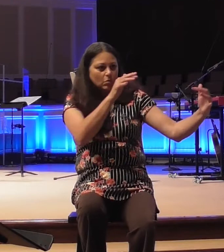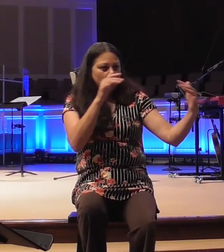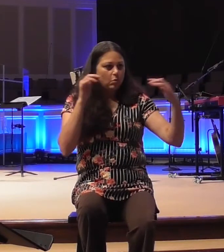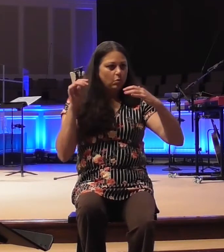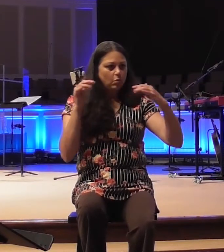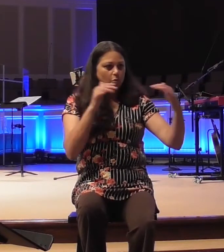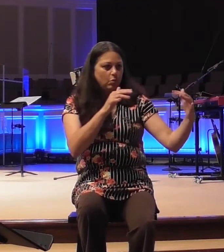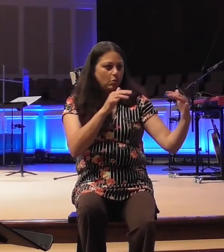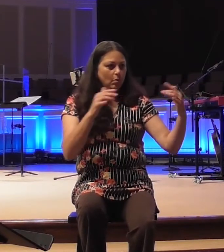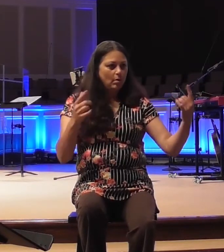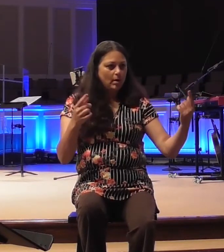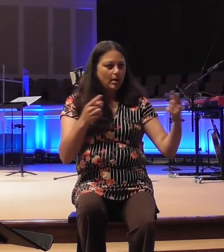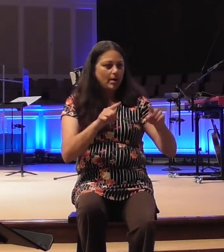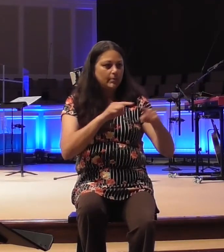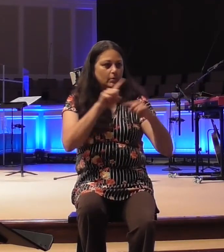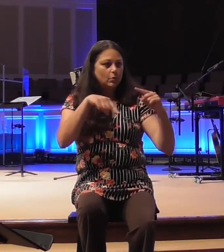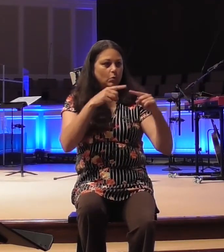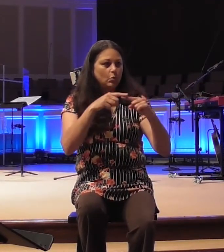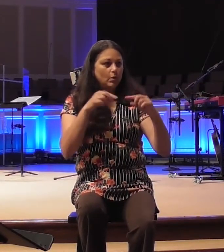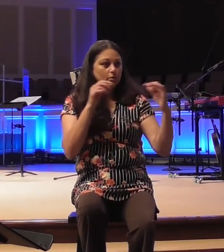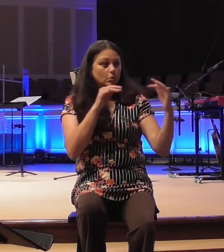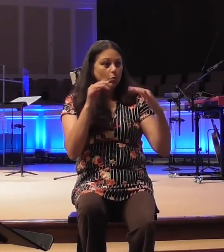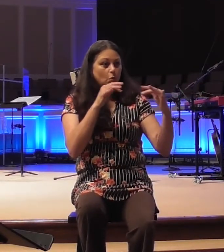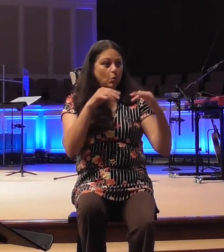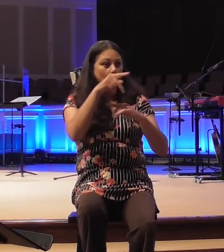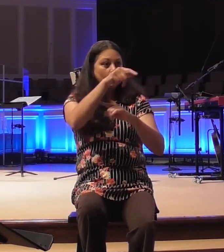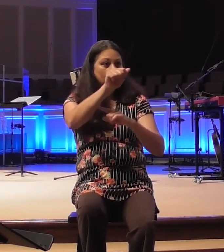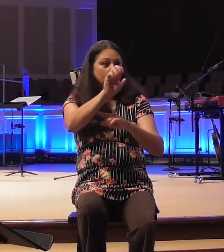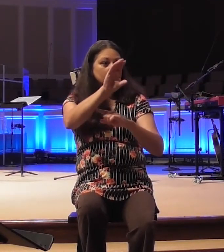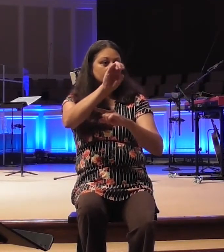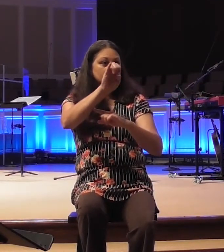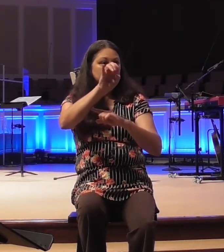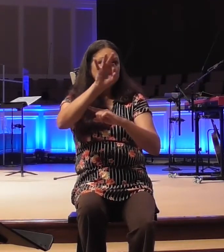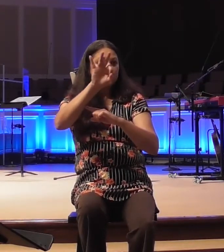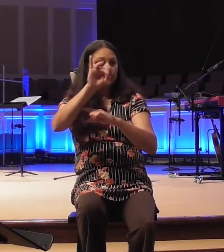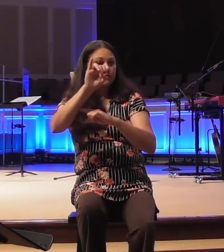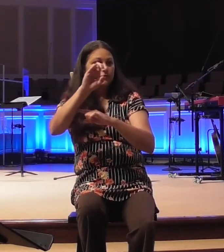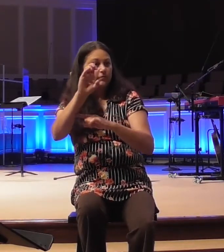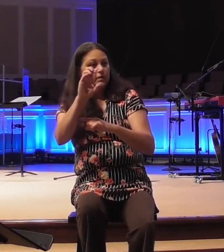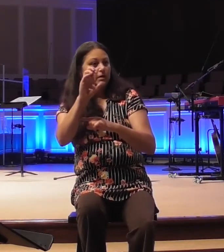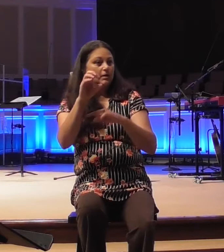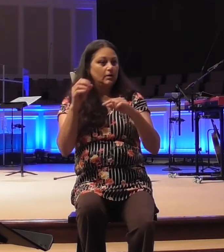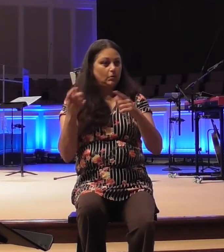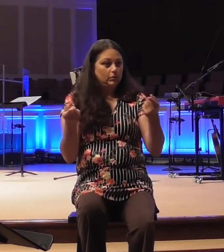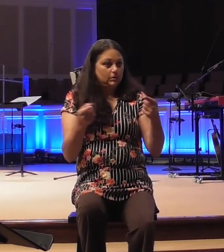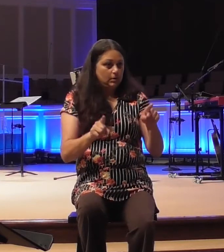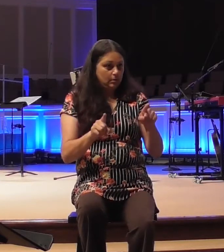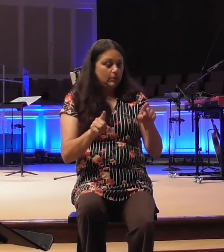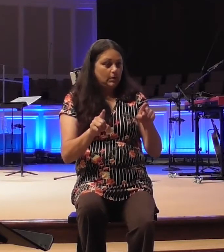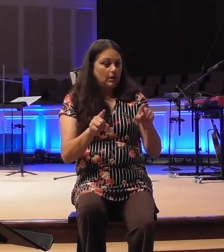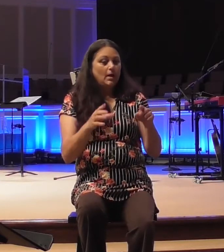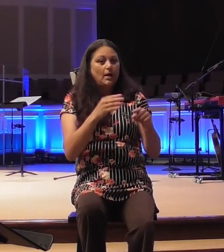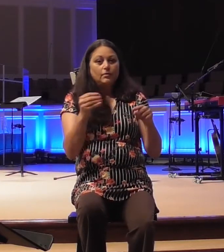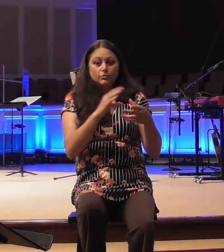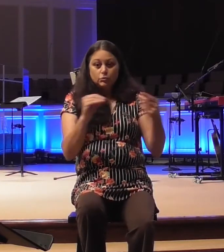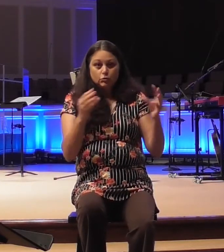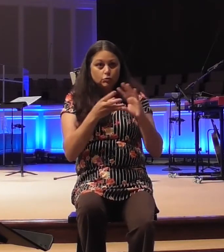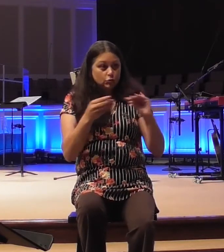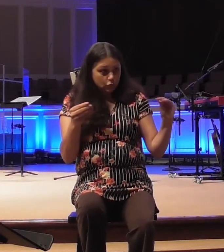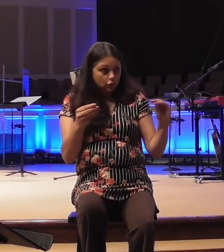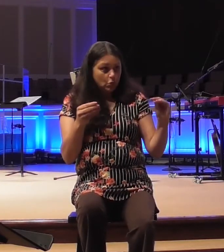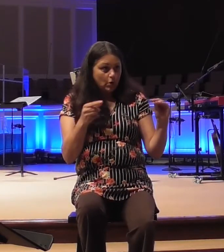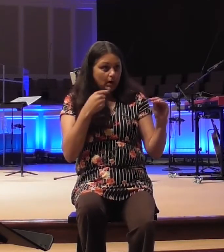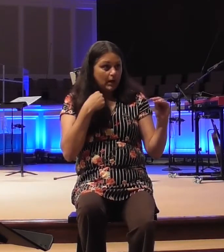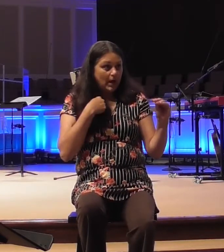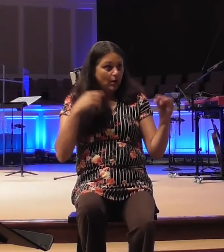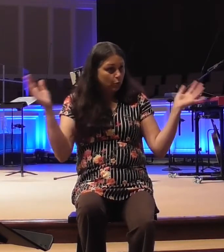the war in the Pacific was being fought. And the story behind it is really pretty interesting. I would encourage you to read up on it. I